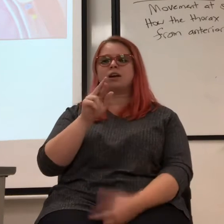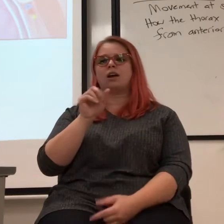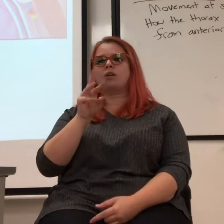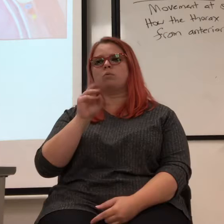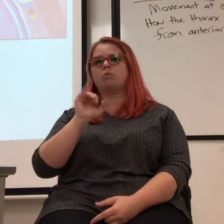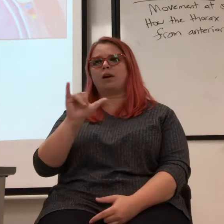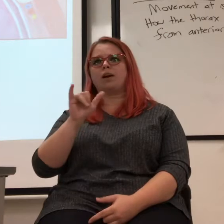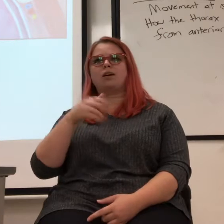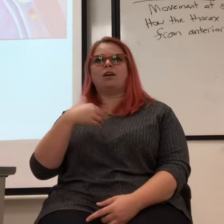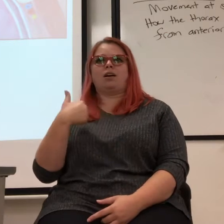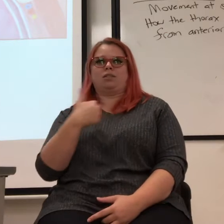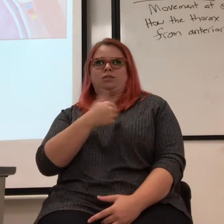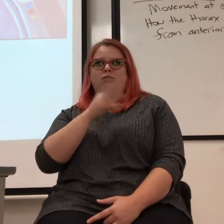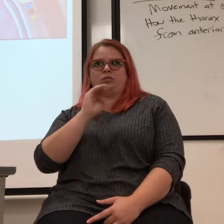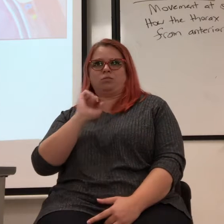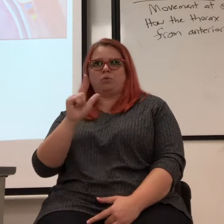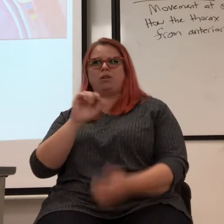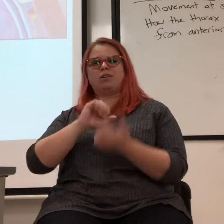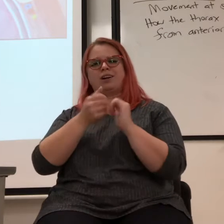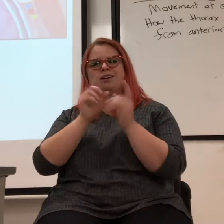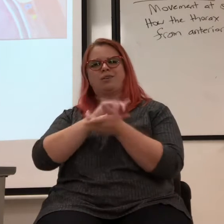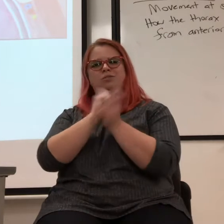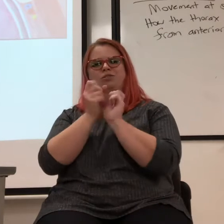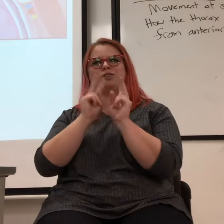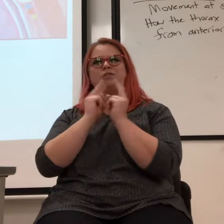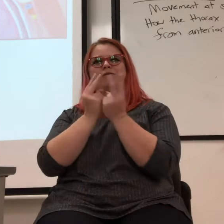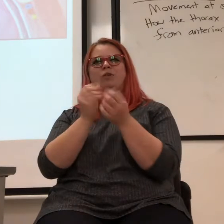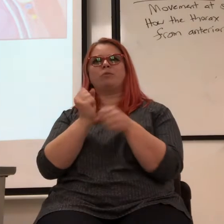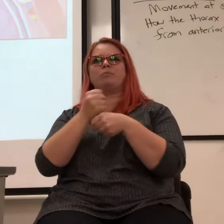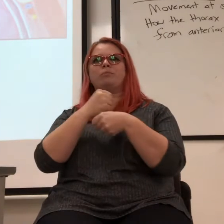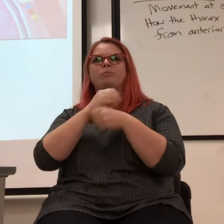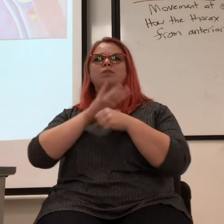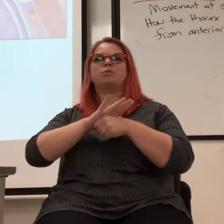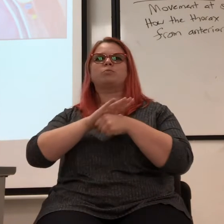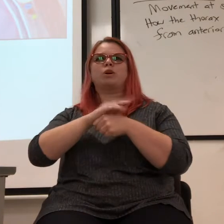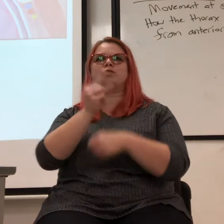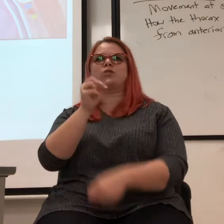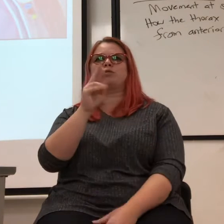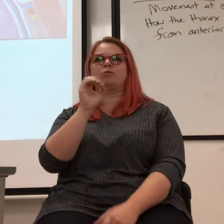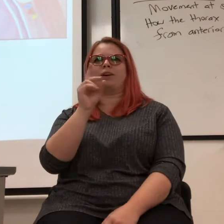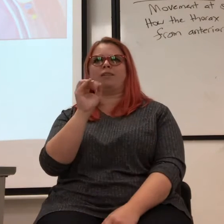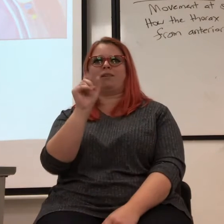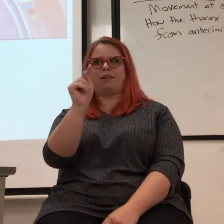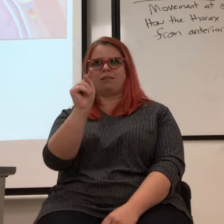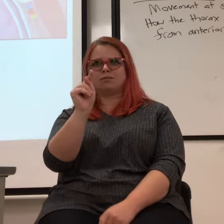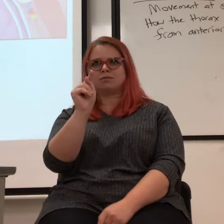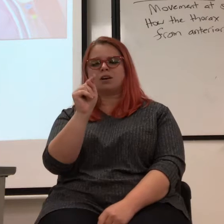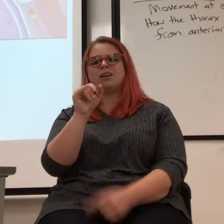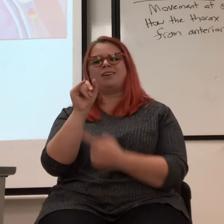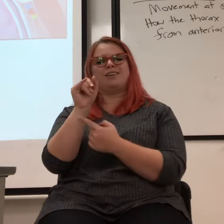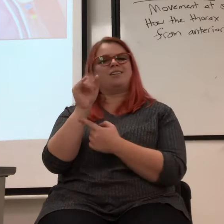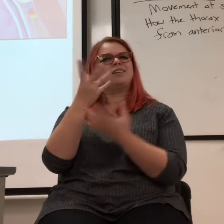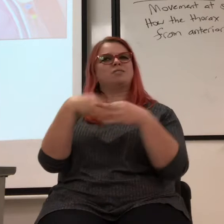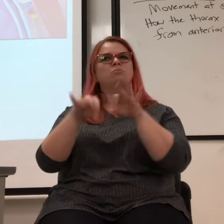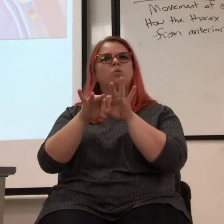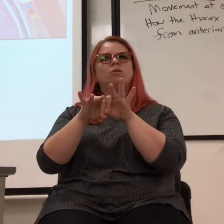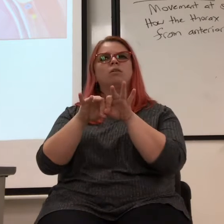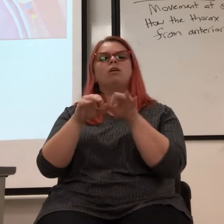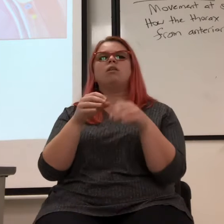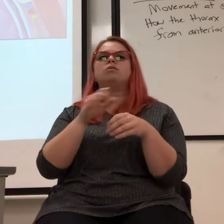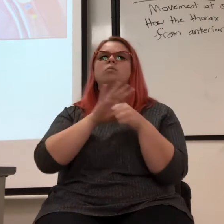lung volume create pressure gradients to move air in and out of the lungs. So the pressure gradient is the key. You make the